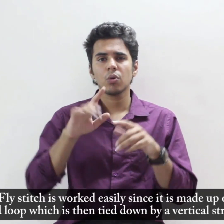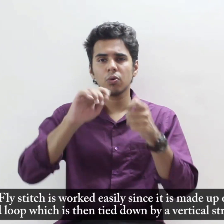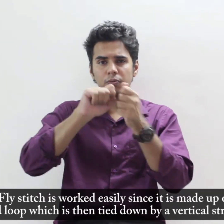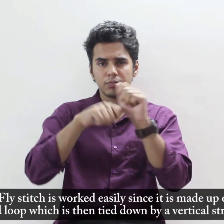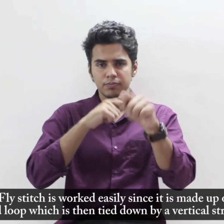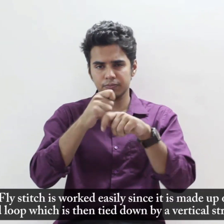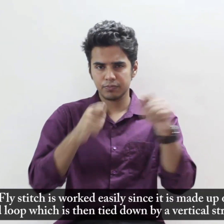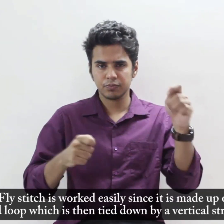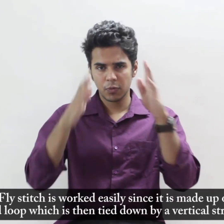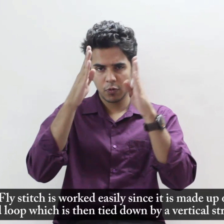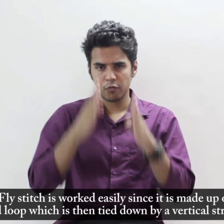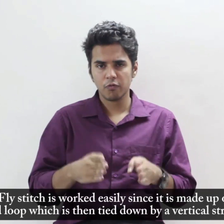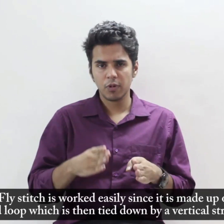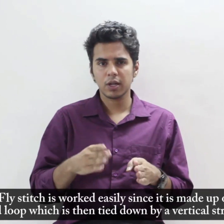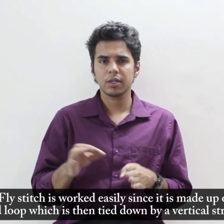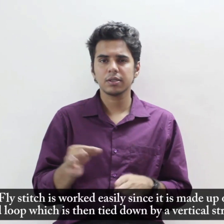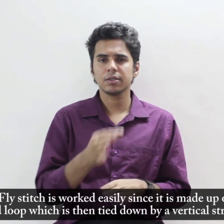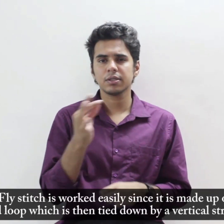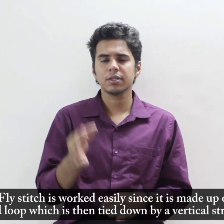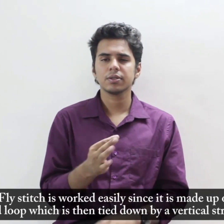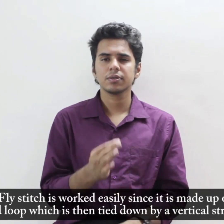vertical straight stitch.